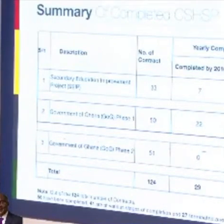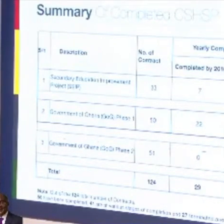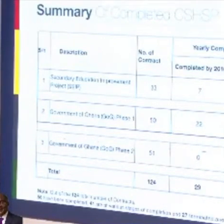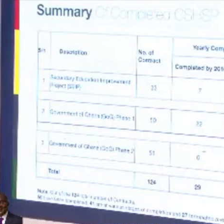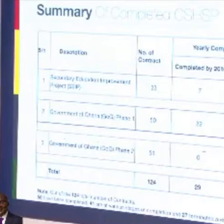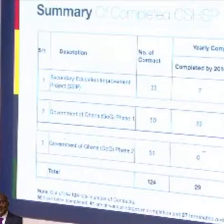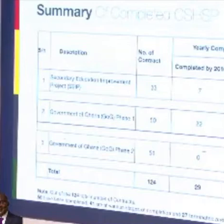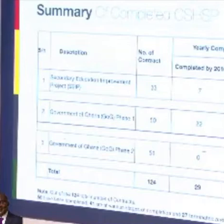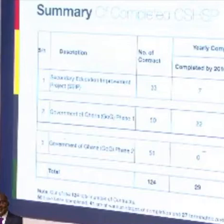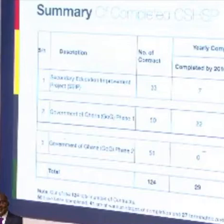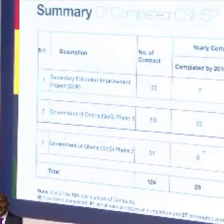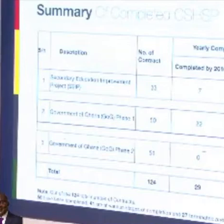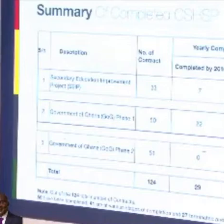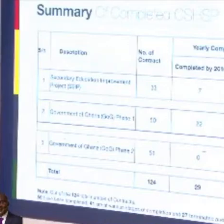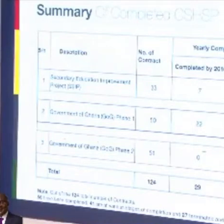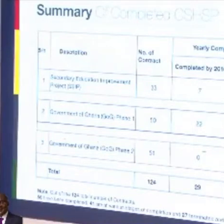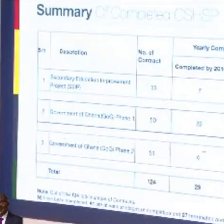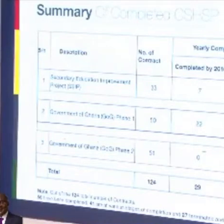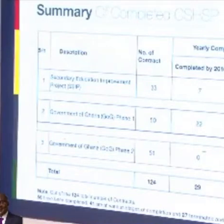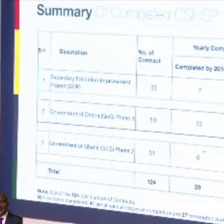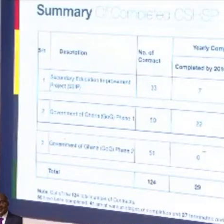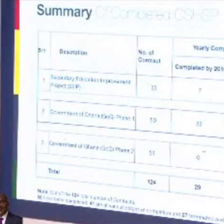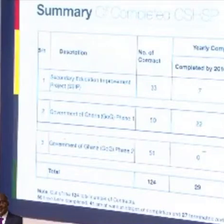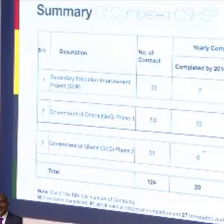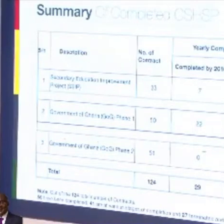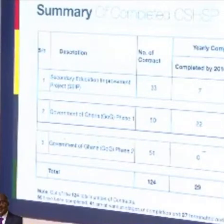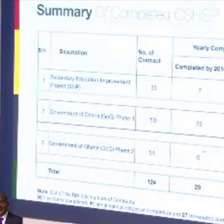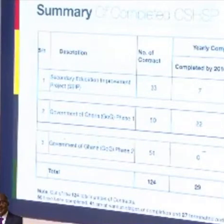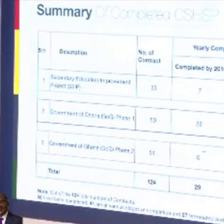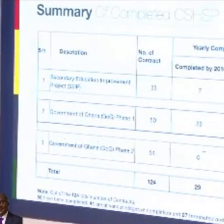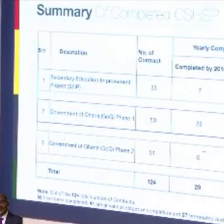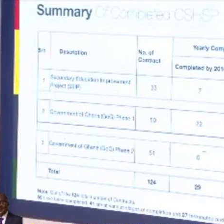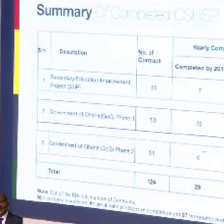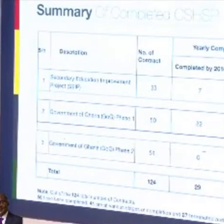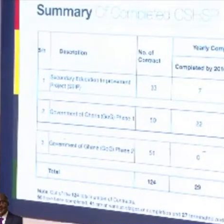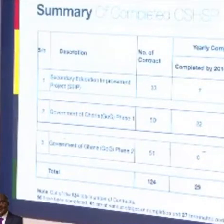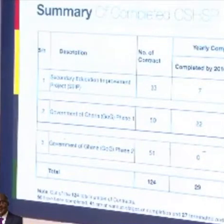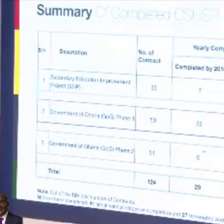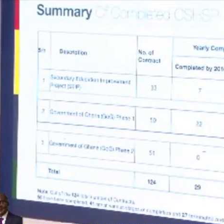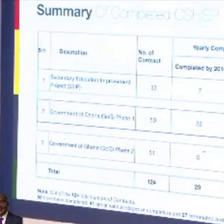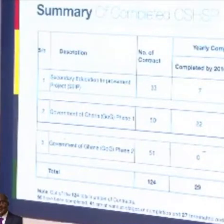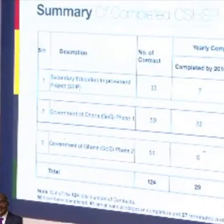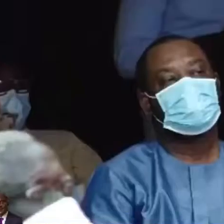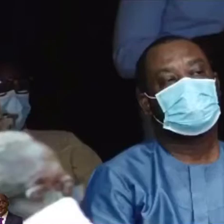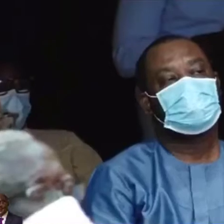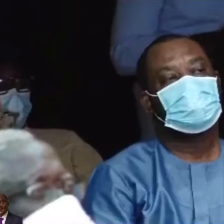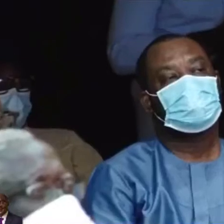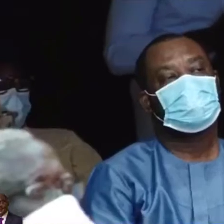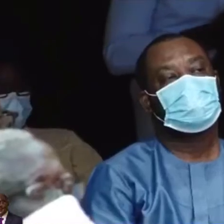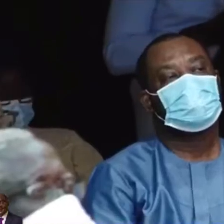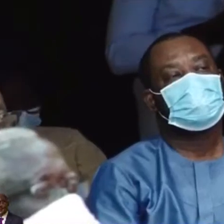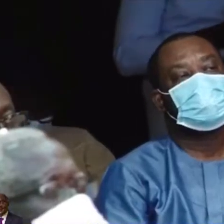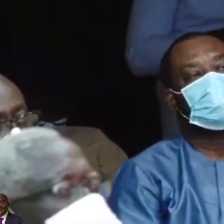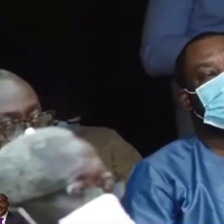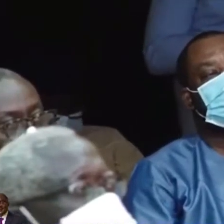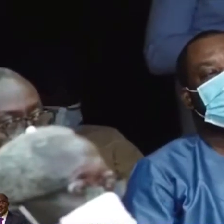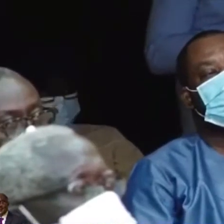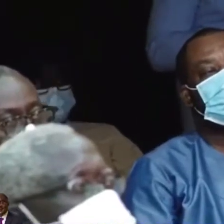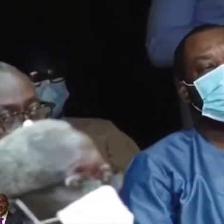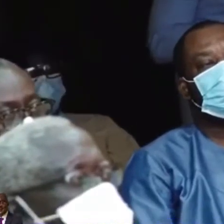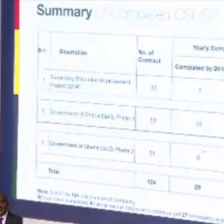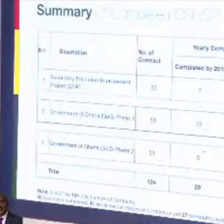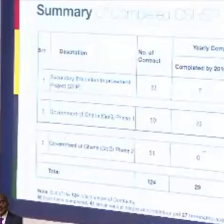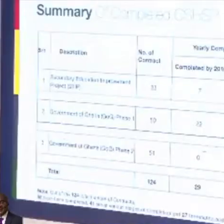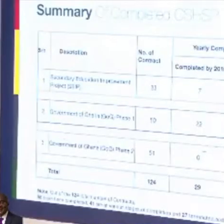had constructed 29 E-blocks. I think they started with a goal of 200, right? By the end of 2016, they